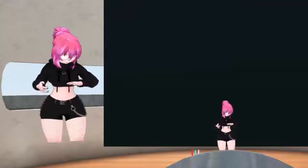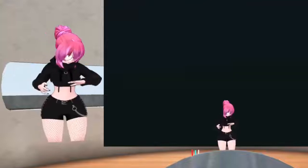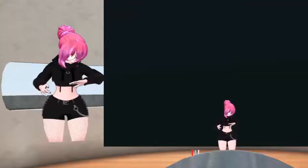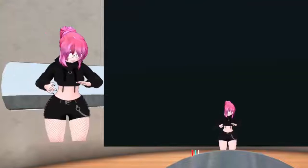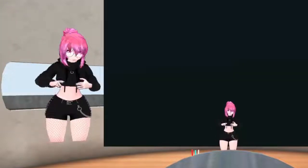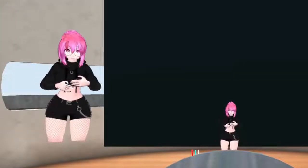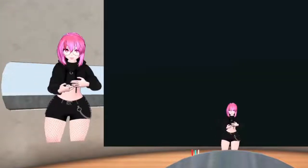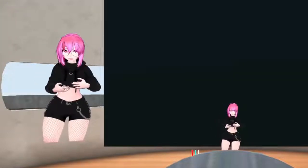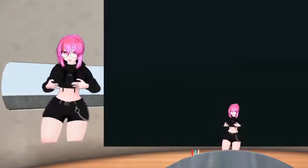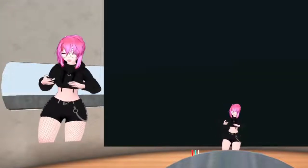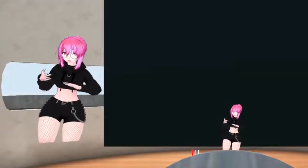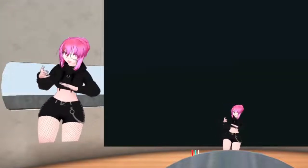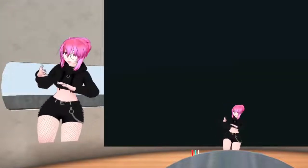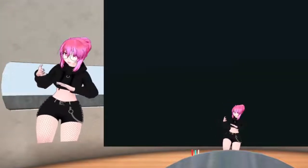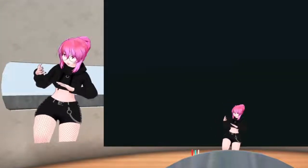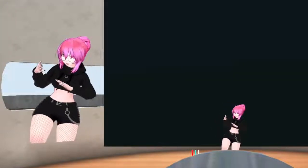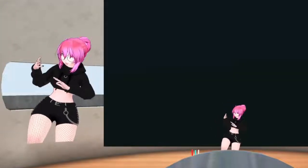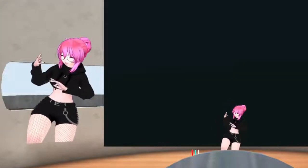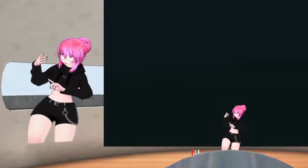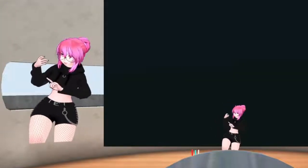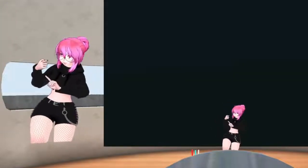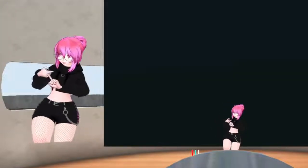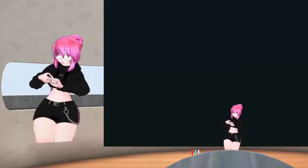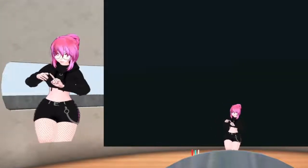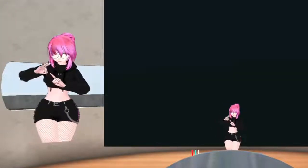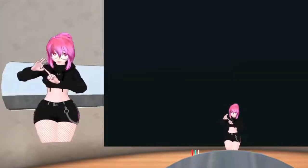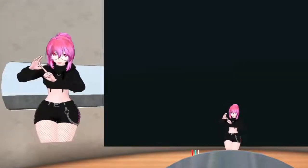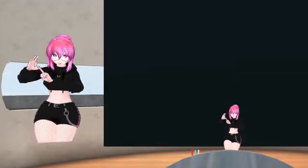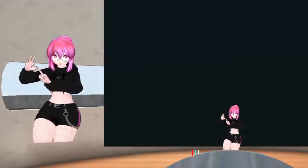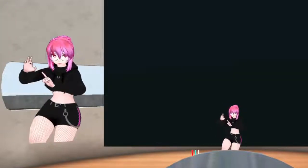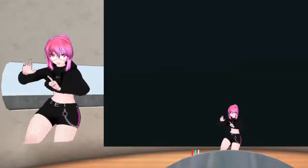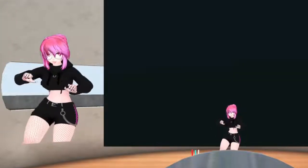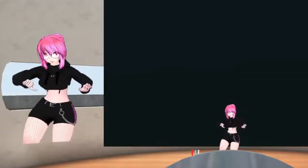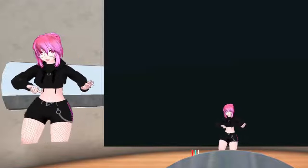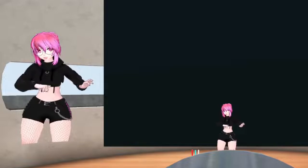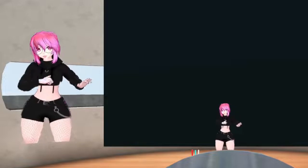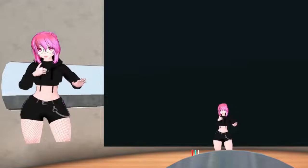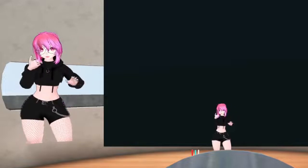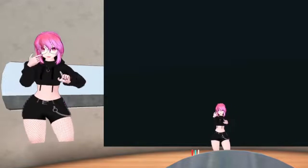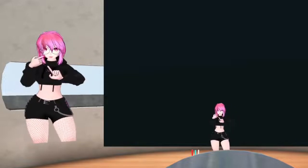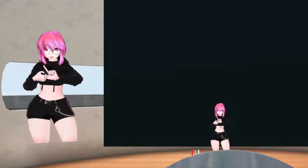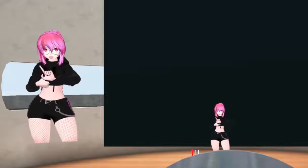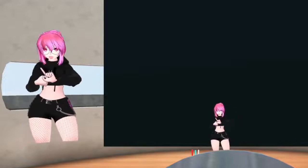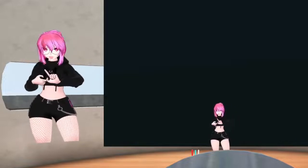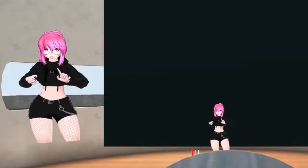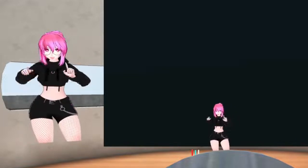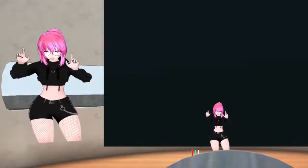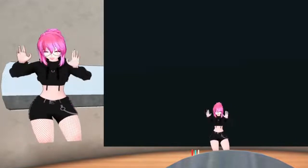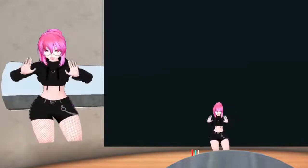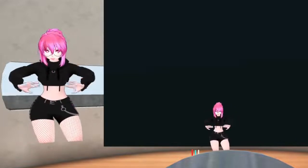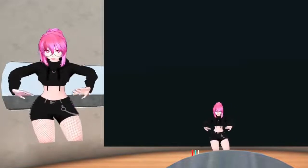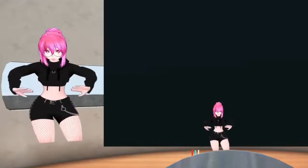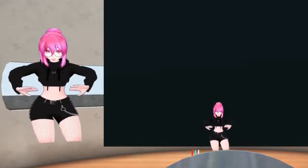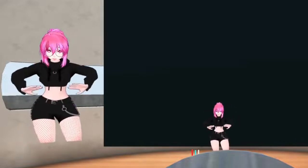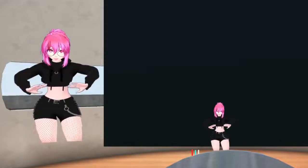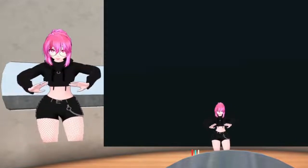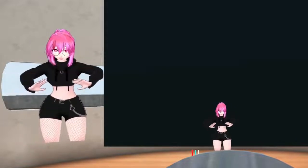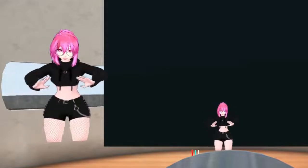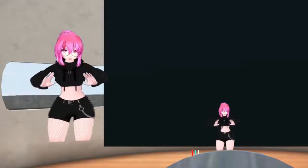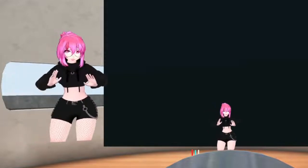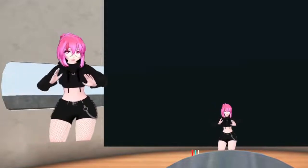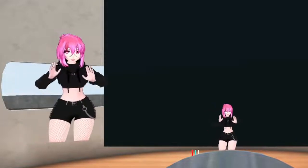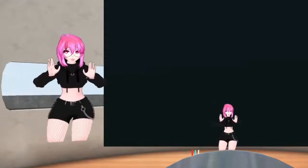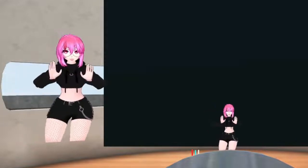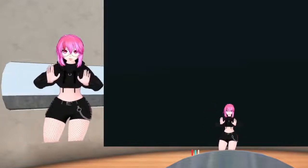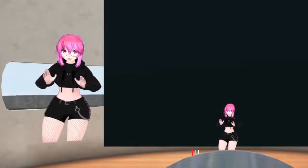not the first start, but it's the beginning of a very special month. It is Pride Month, which is such a great month